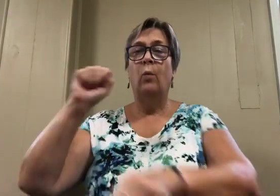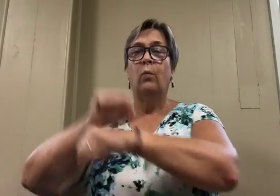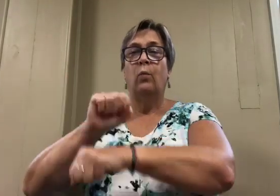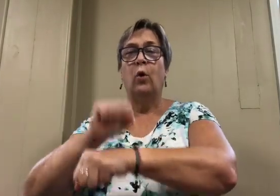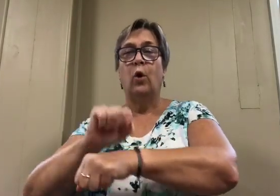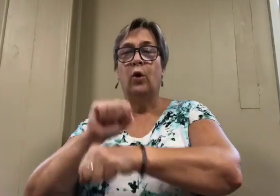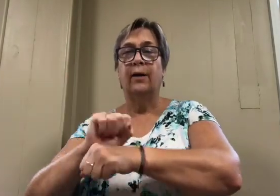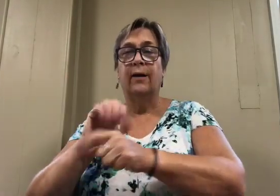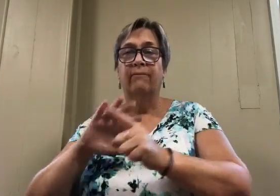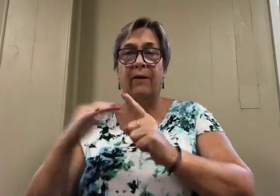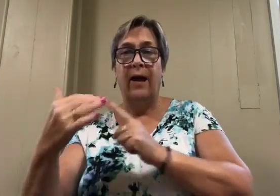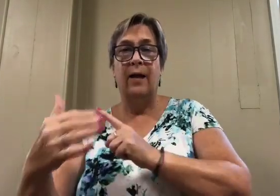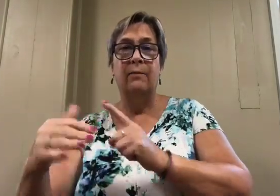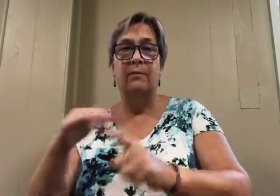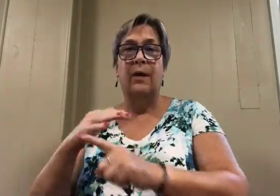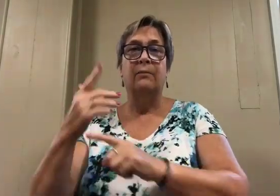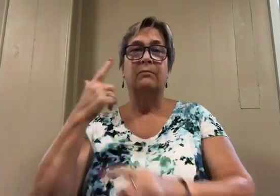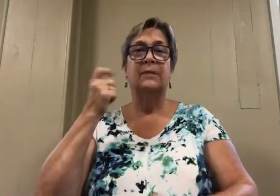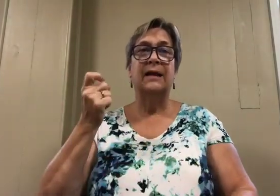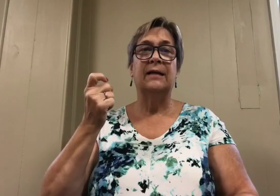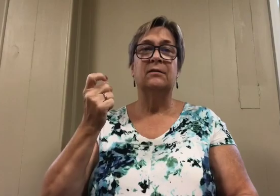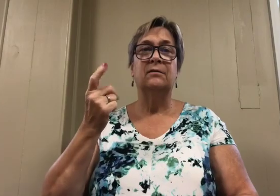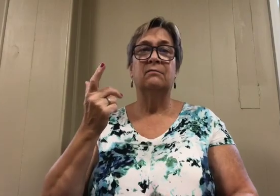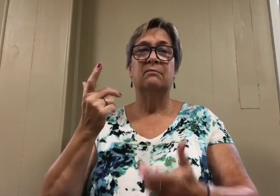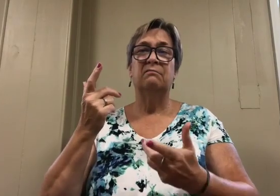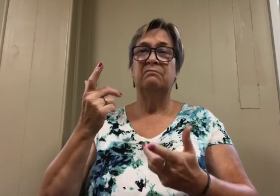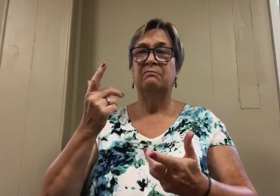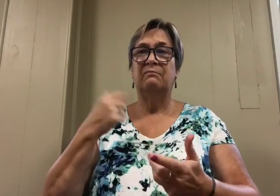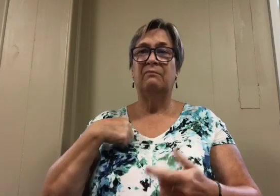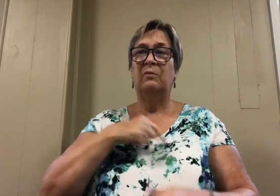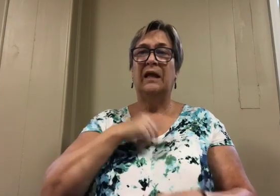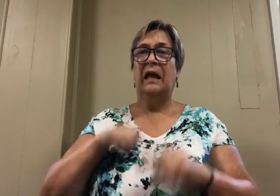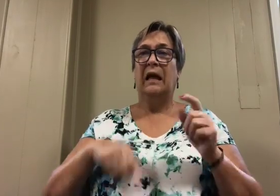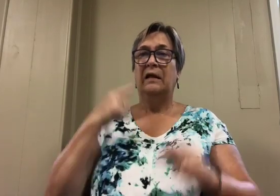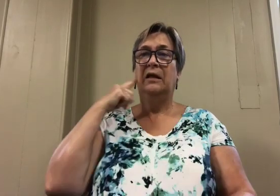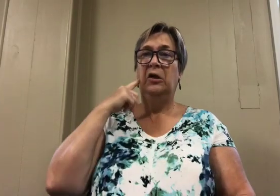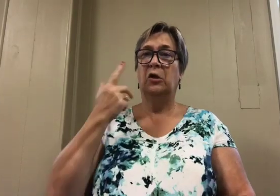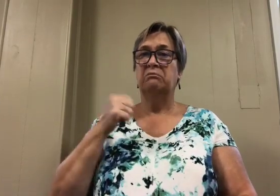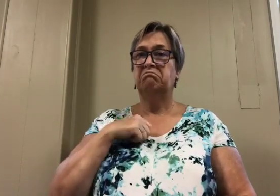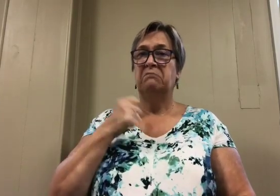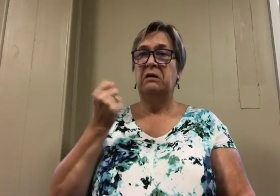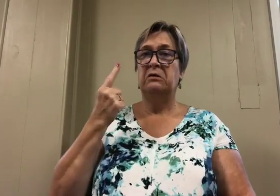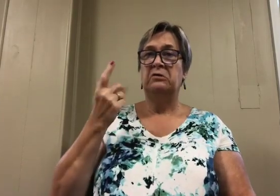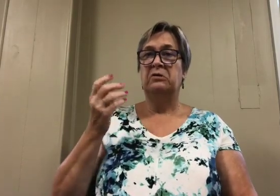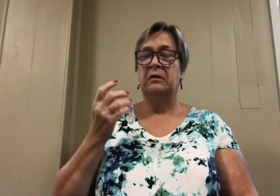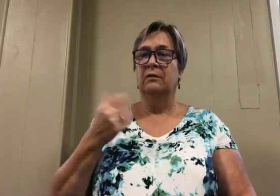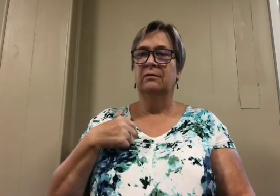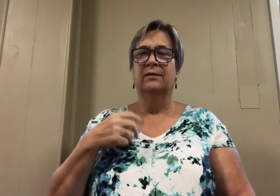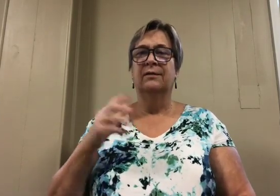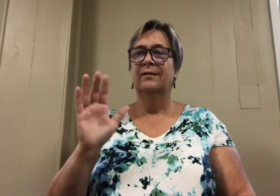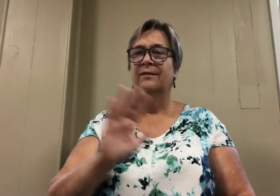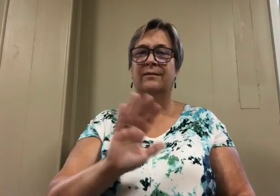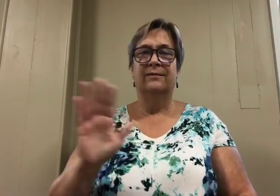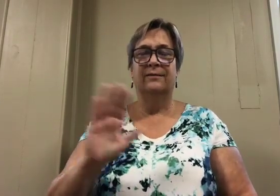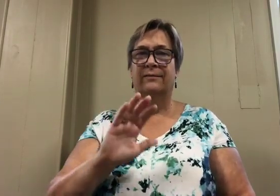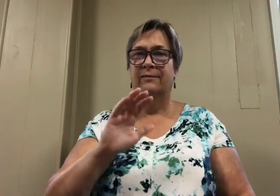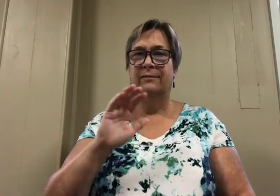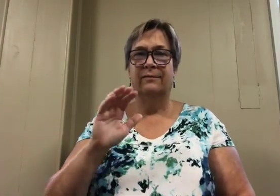they're not able to work in a work environment or access education because they're not able to hear is